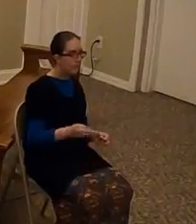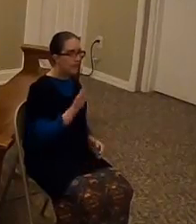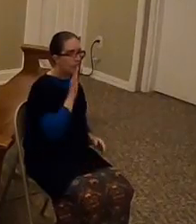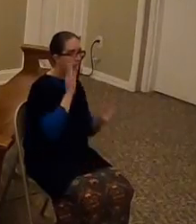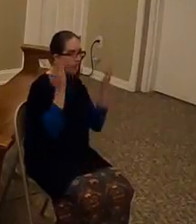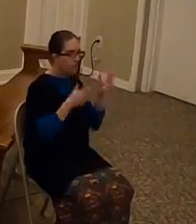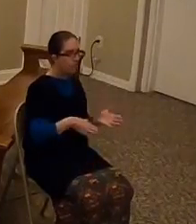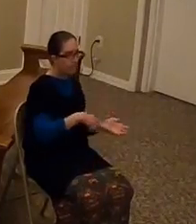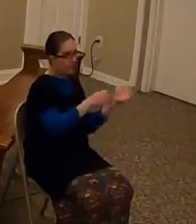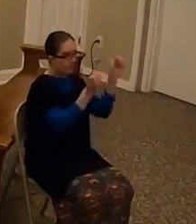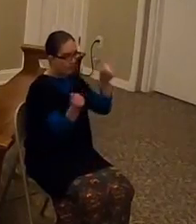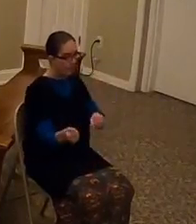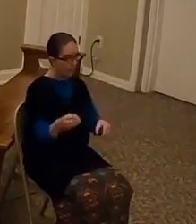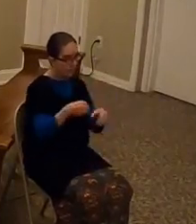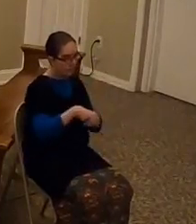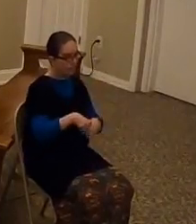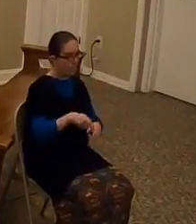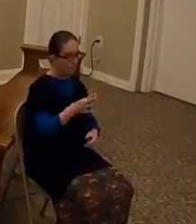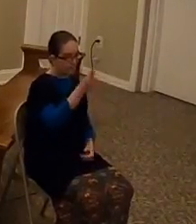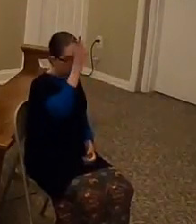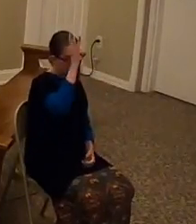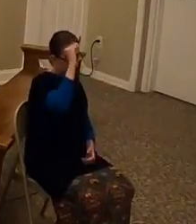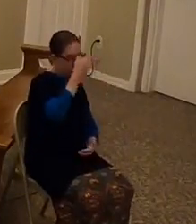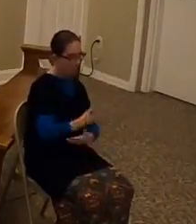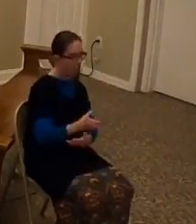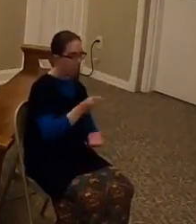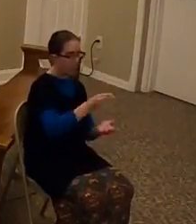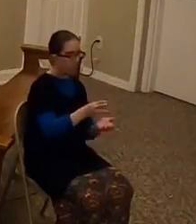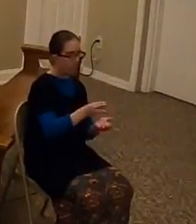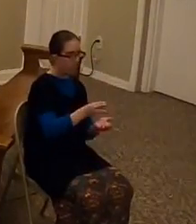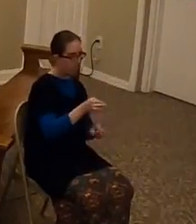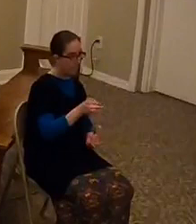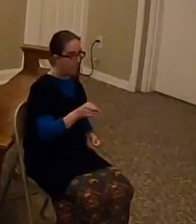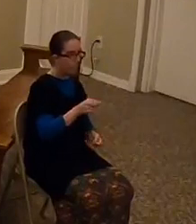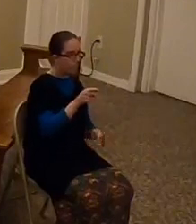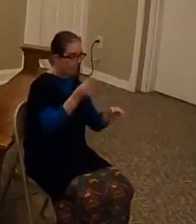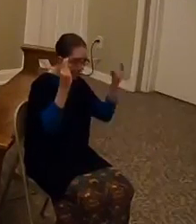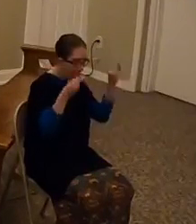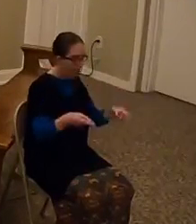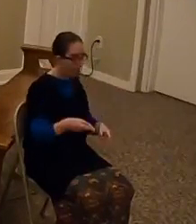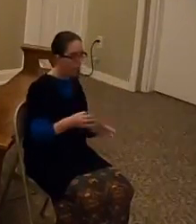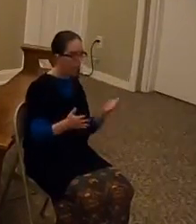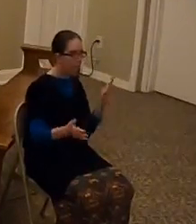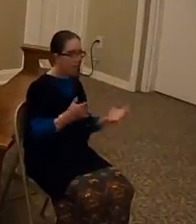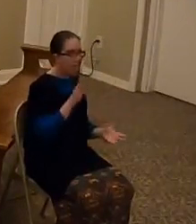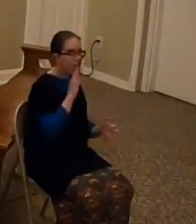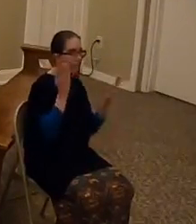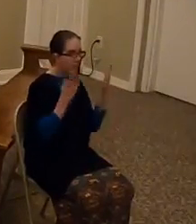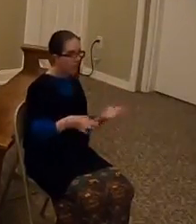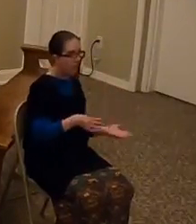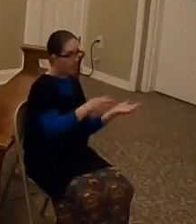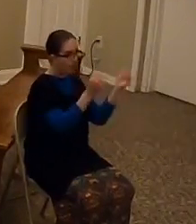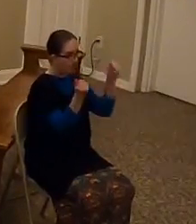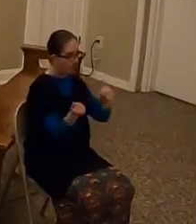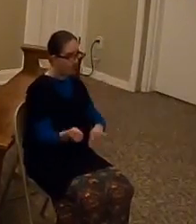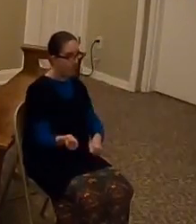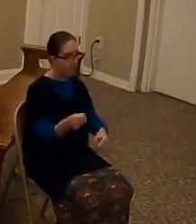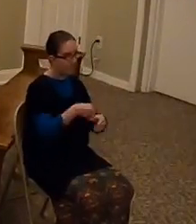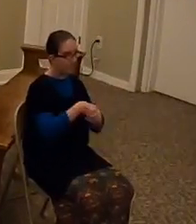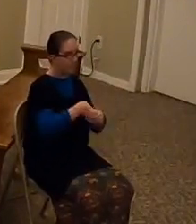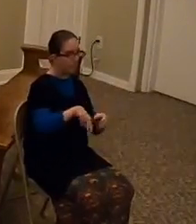been baptized in the titles of Father, Son, and Holy Ghost, guess what happened? You might as well have been baptized in the name of a